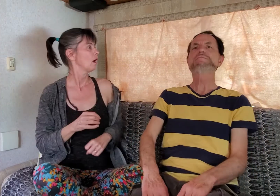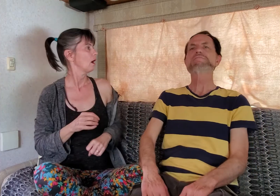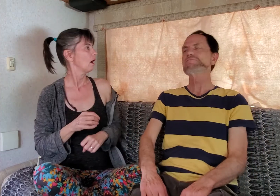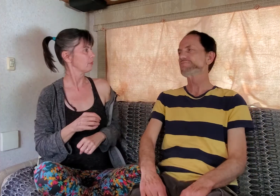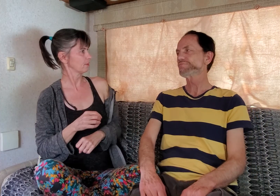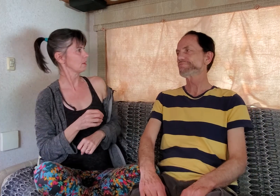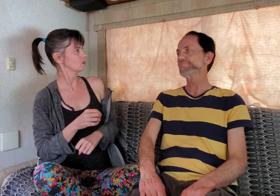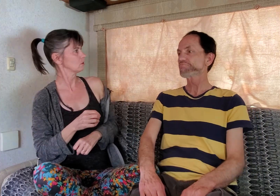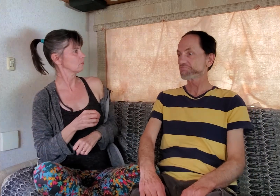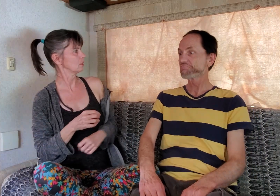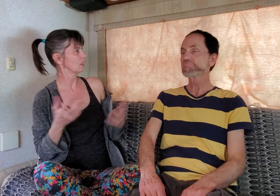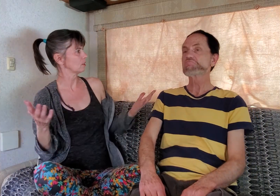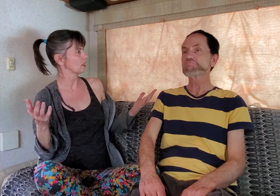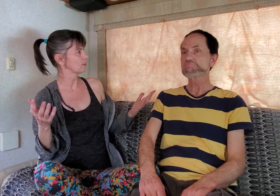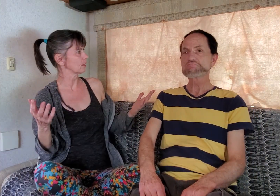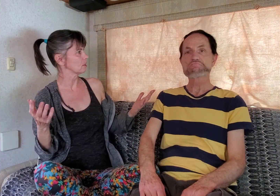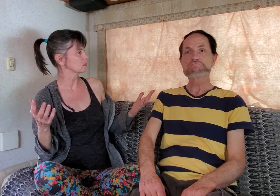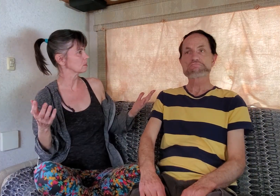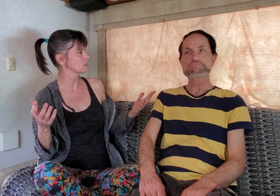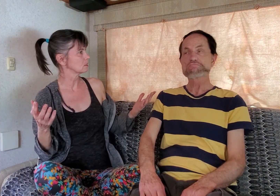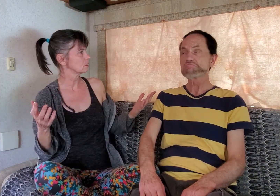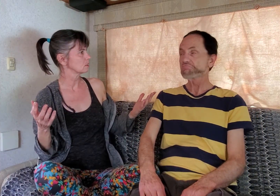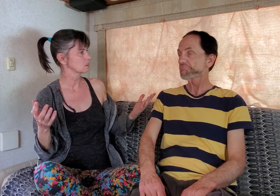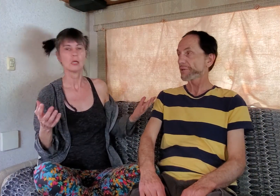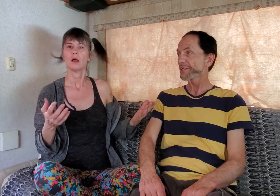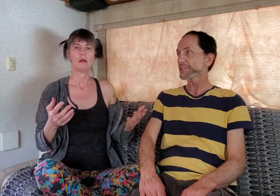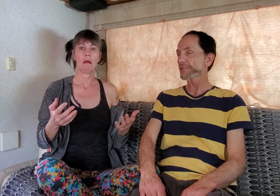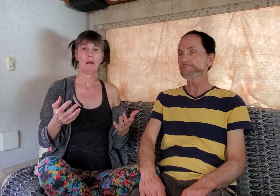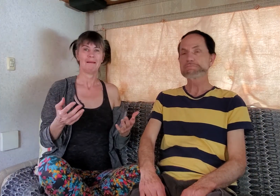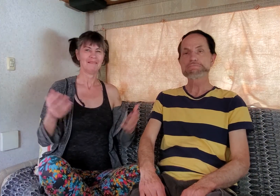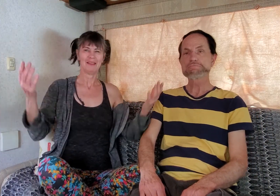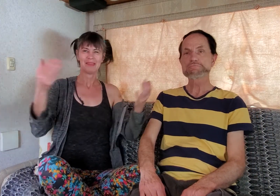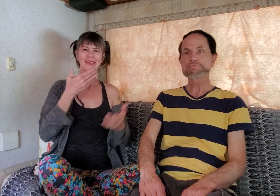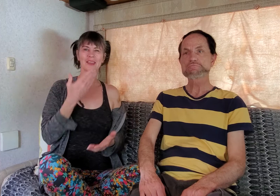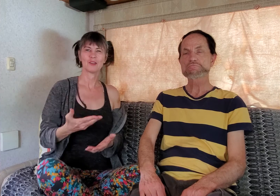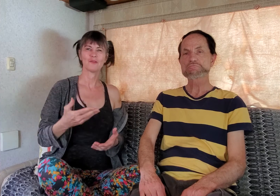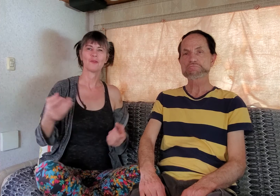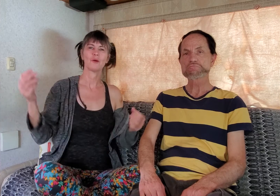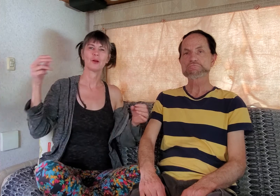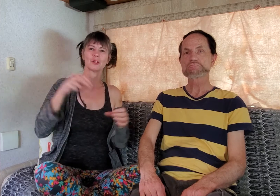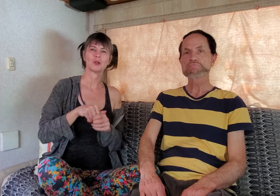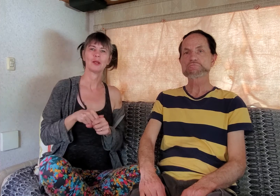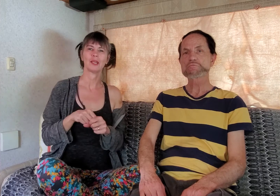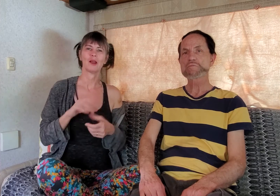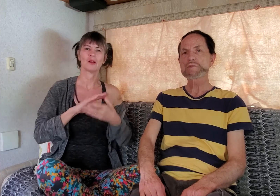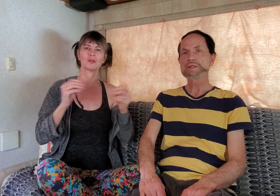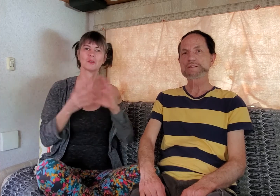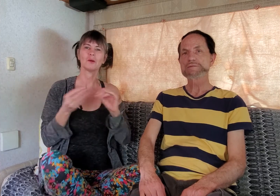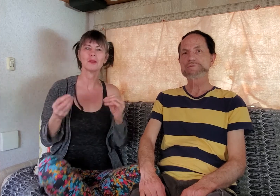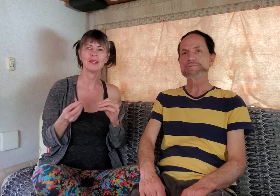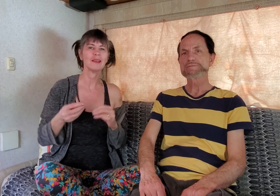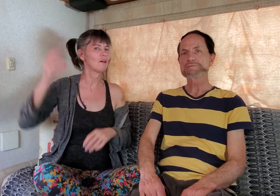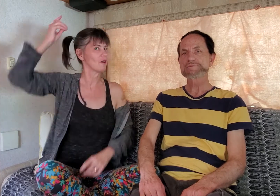I think that'll do it for today. You got anything else? I think that's it. Well, thank you for joining our story